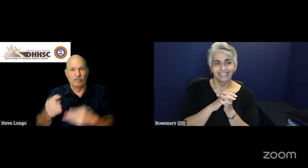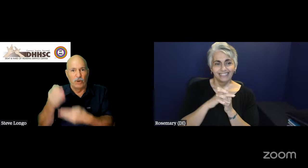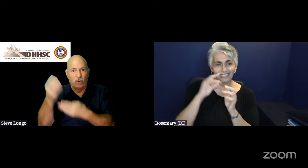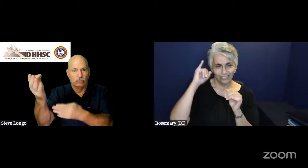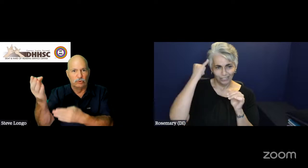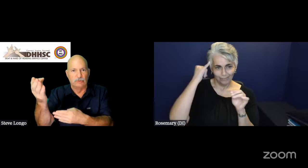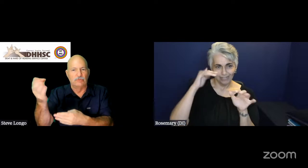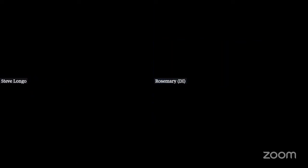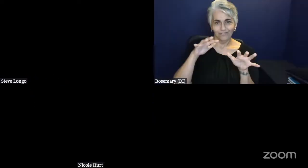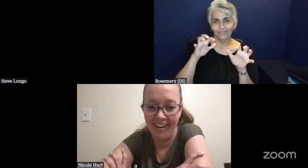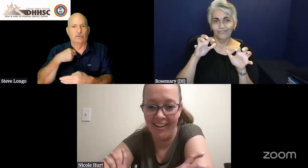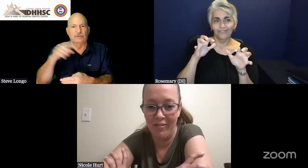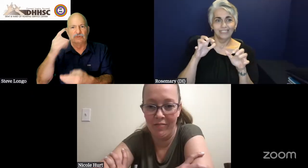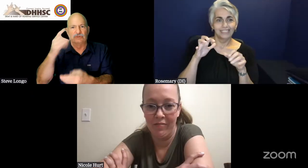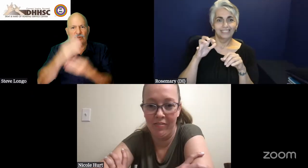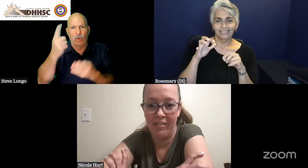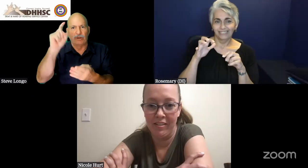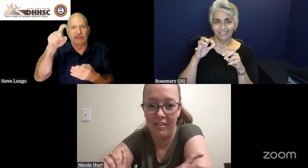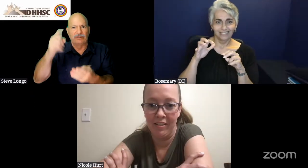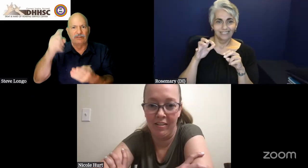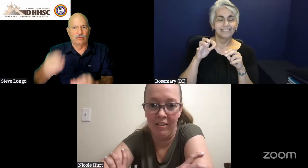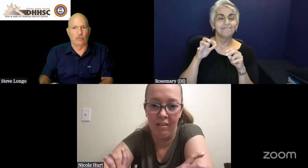The second motion